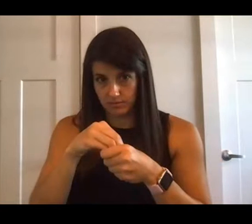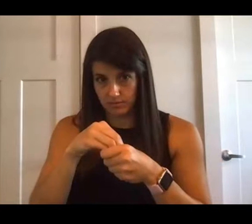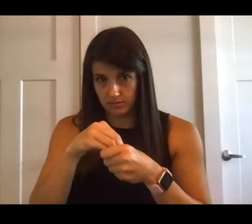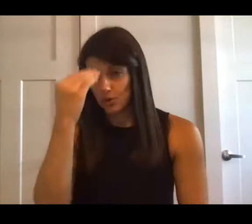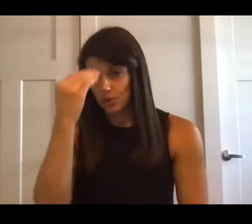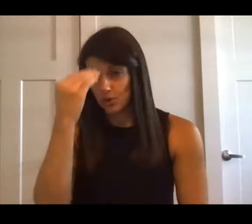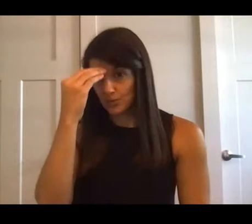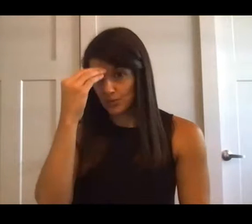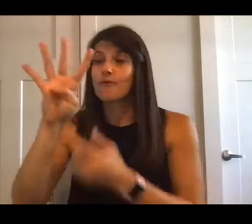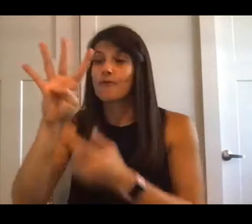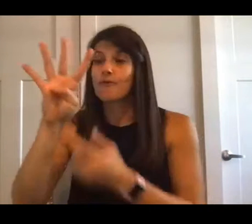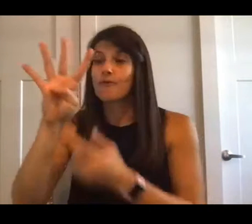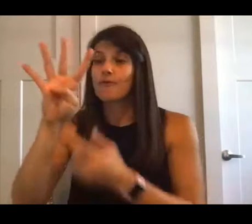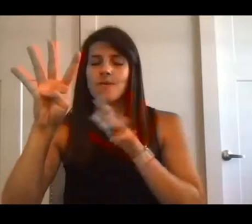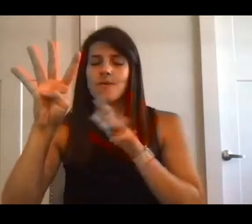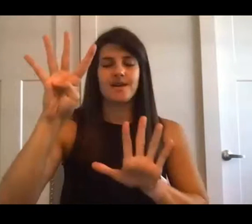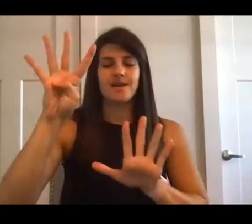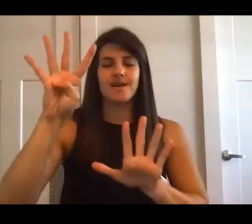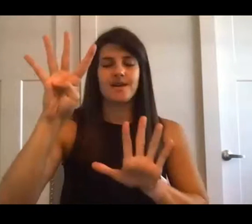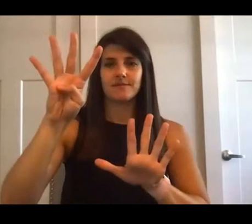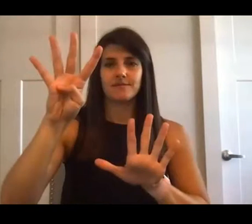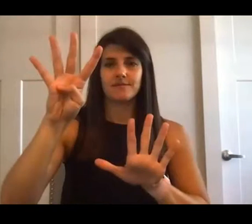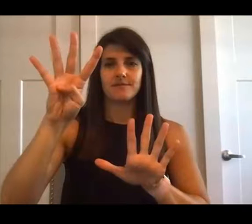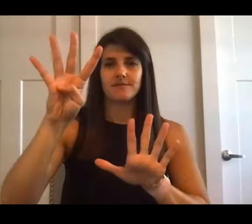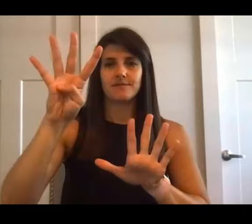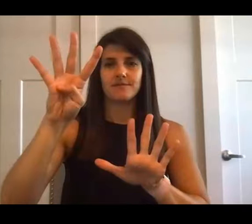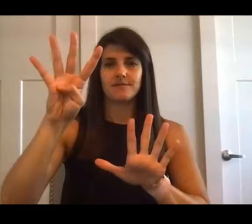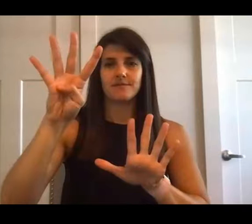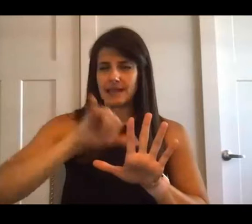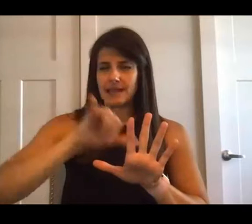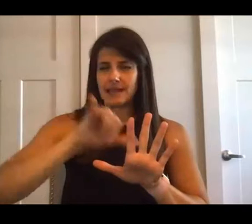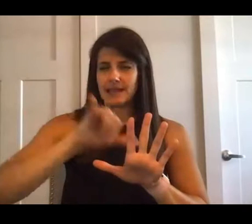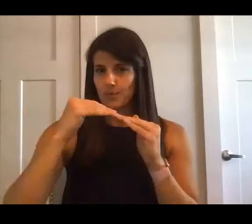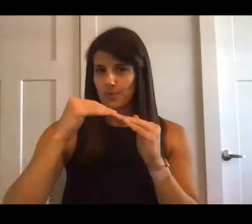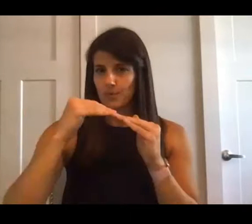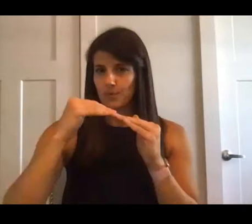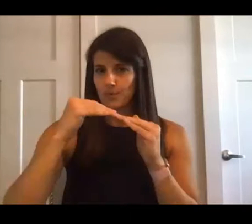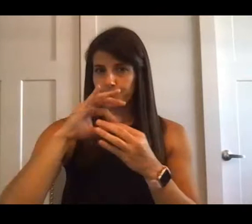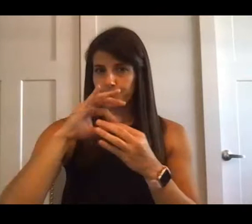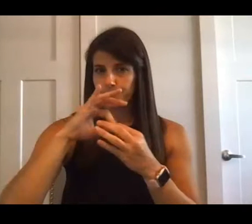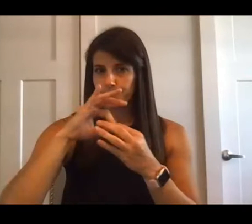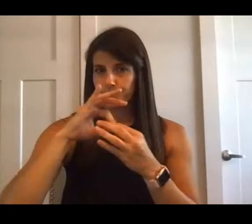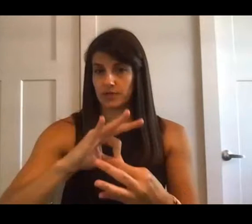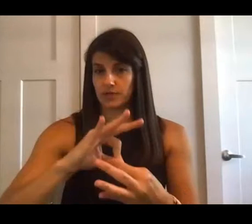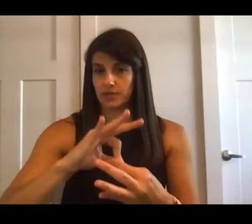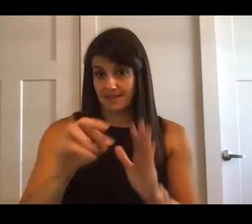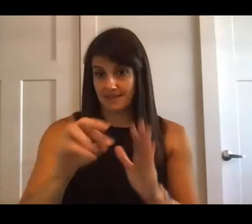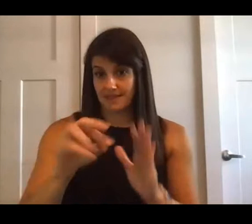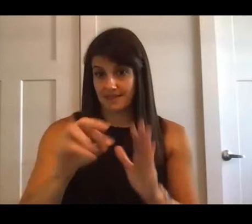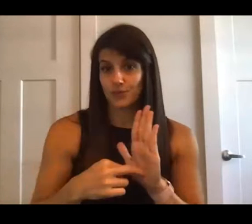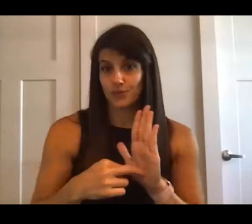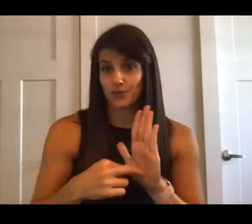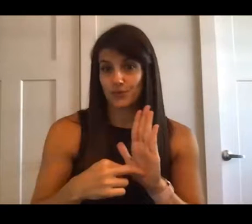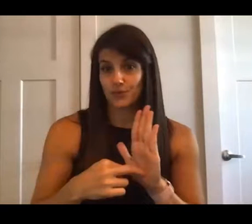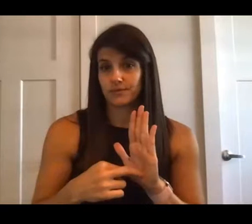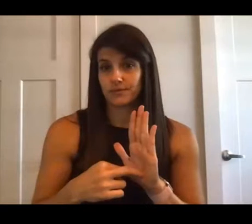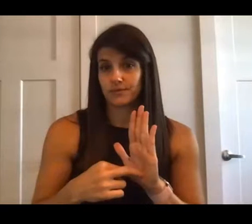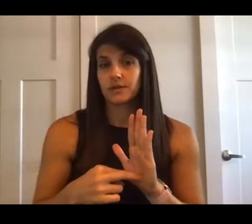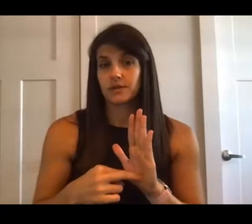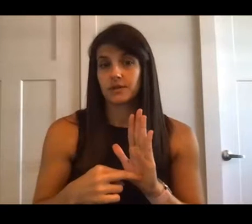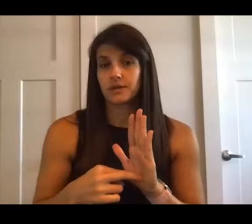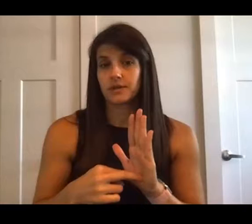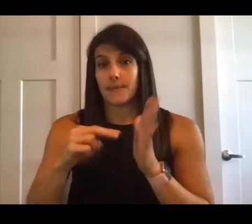5 should be the same value based on that rule. So angle 5 will also